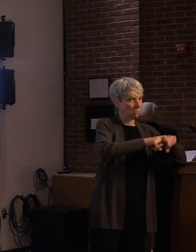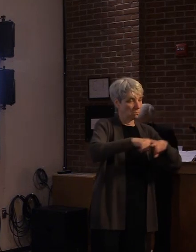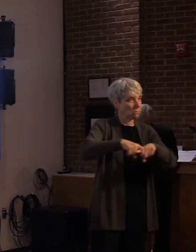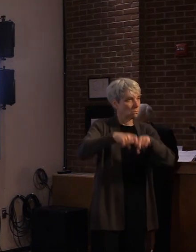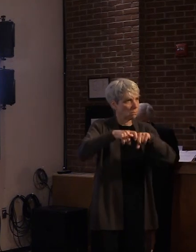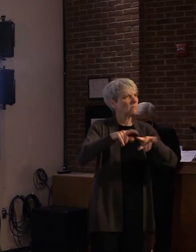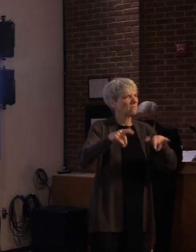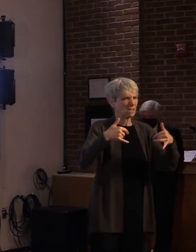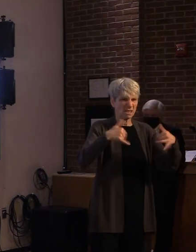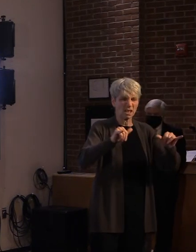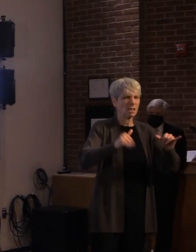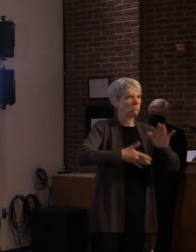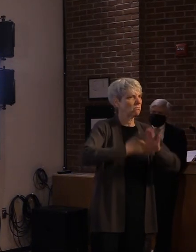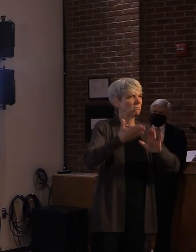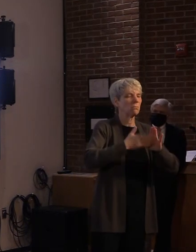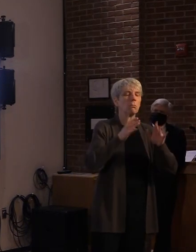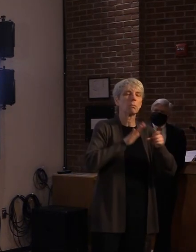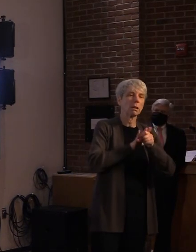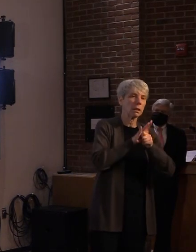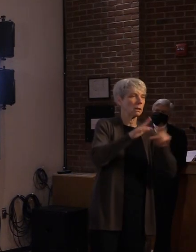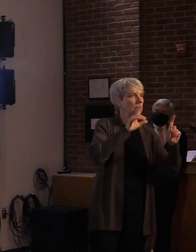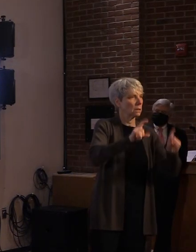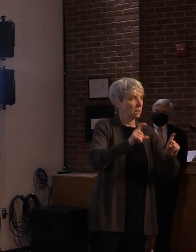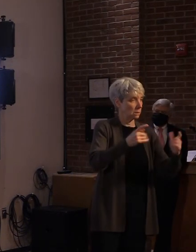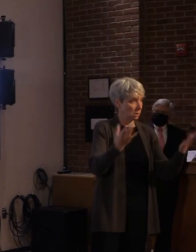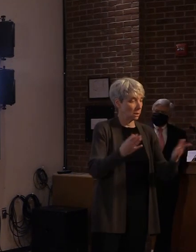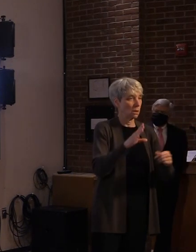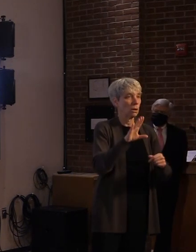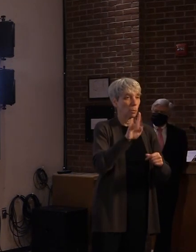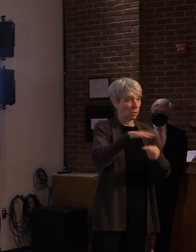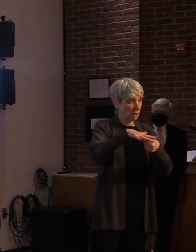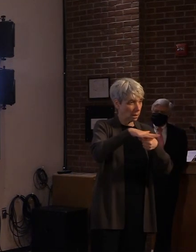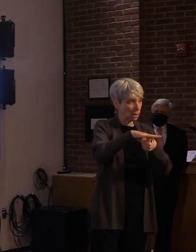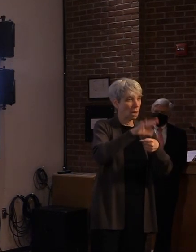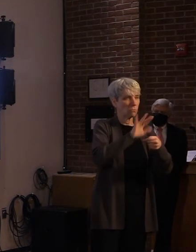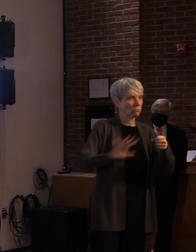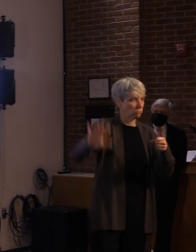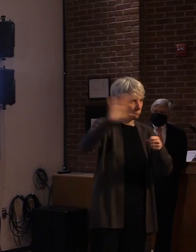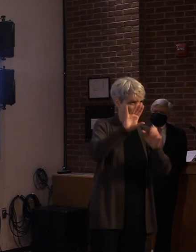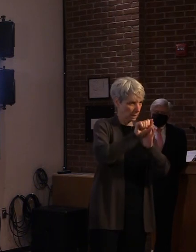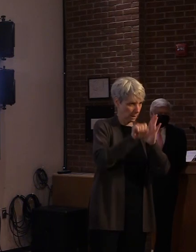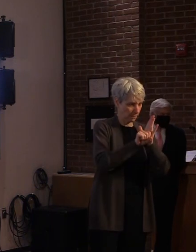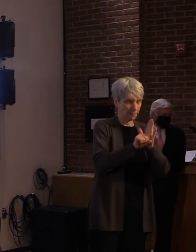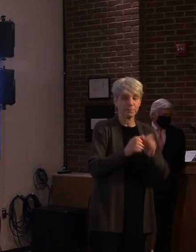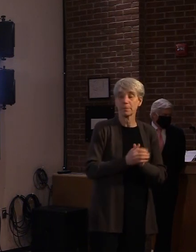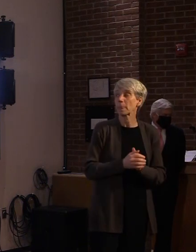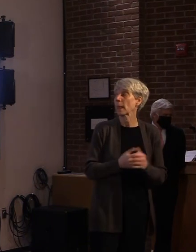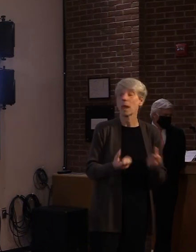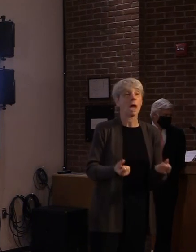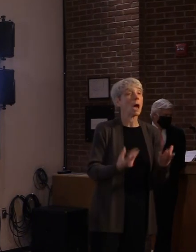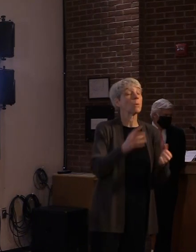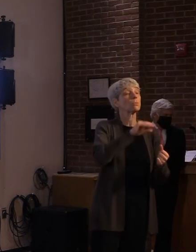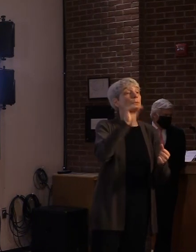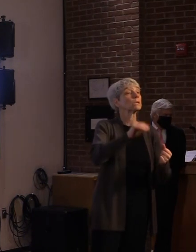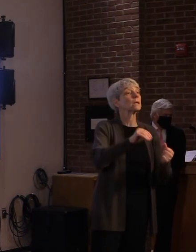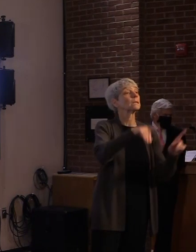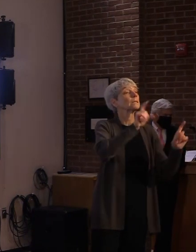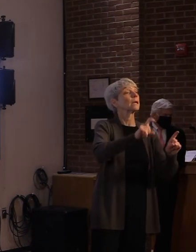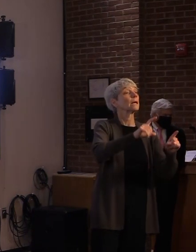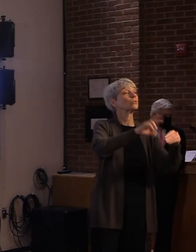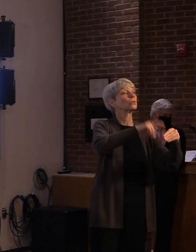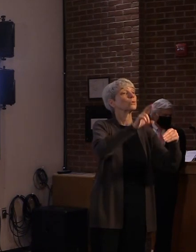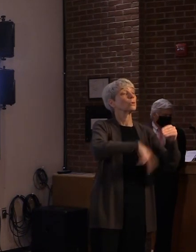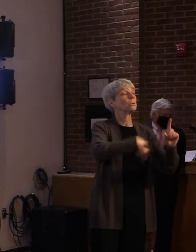outbreak and across the state. The percent positivity is continuing to be very, very